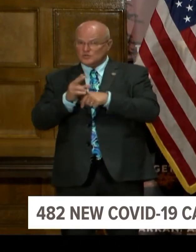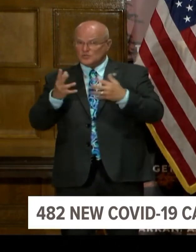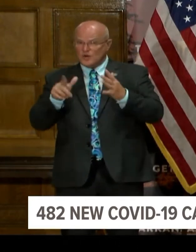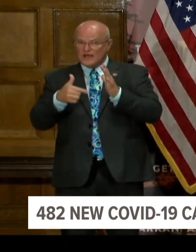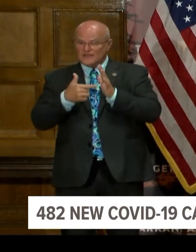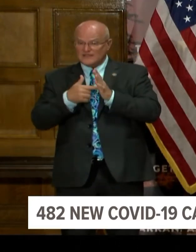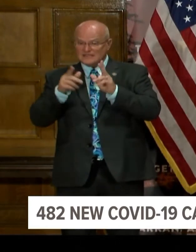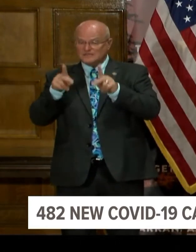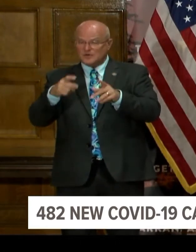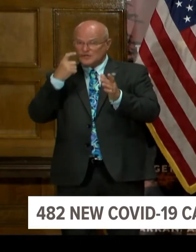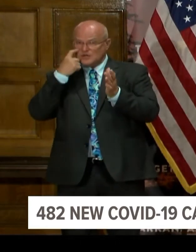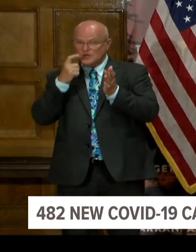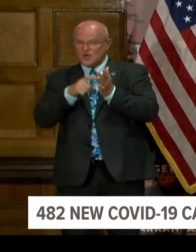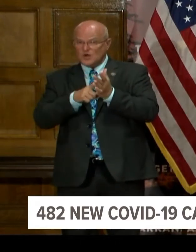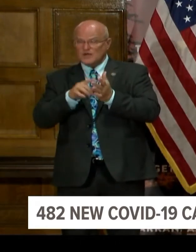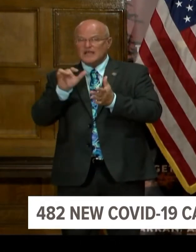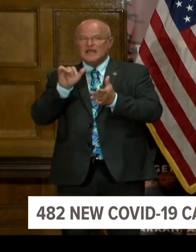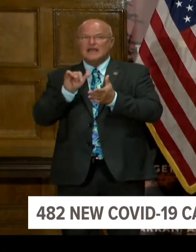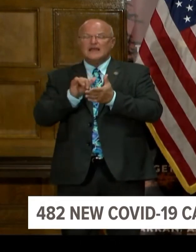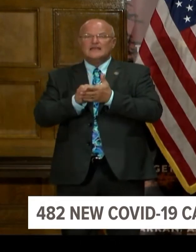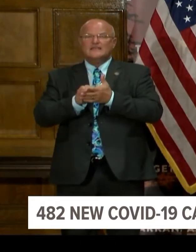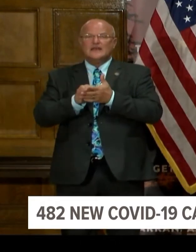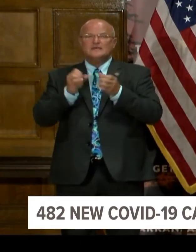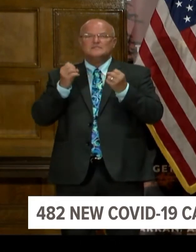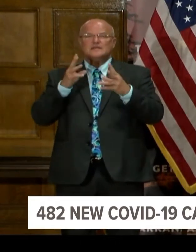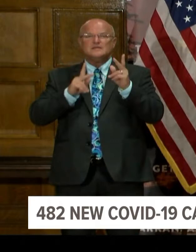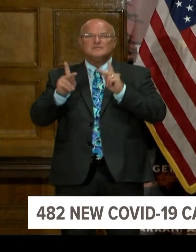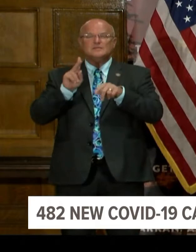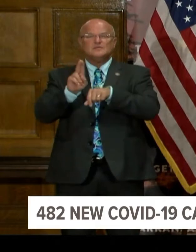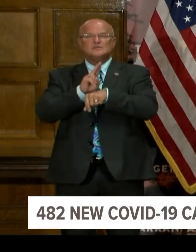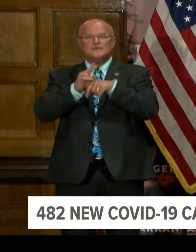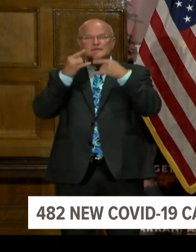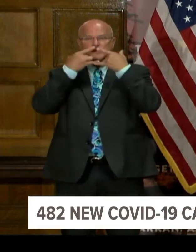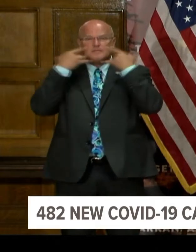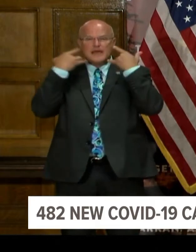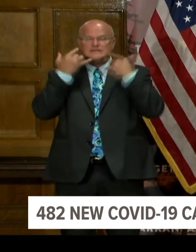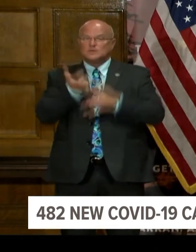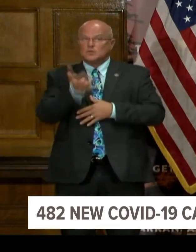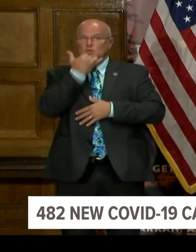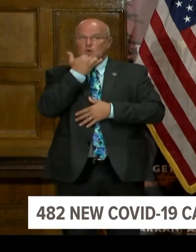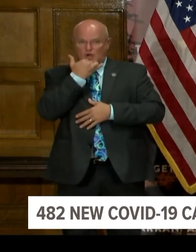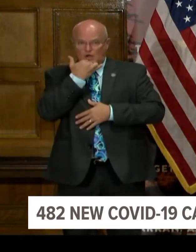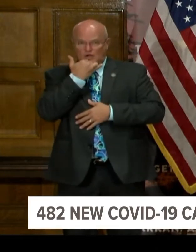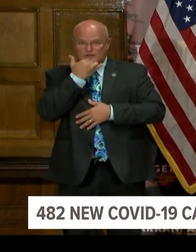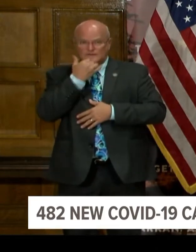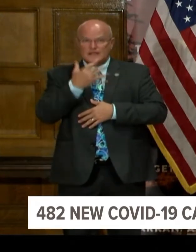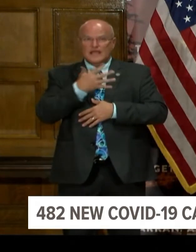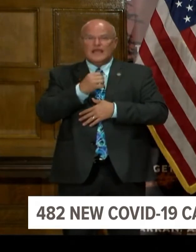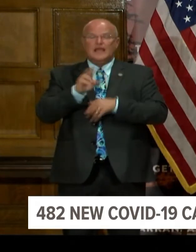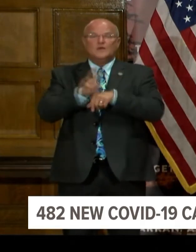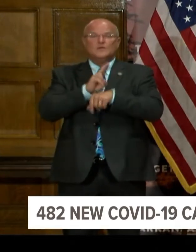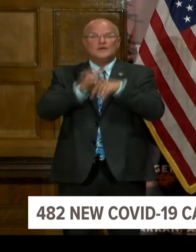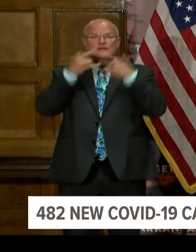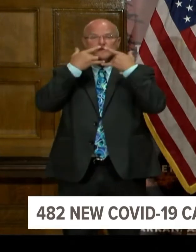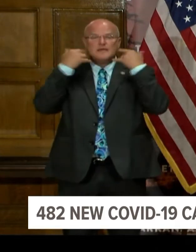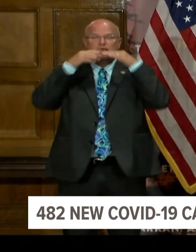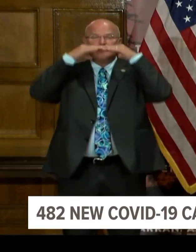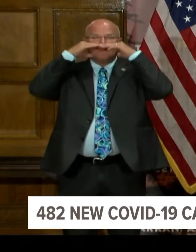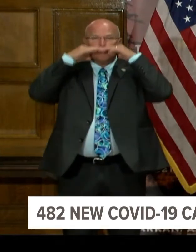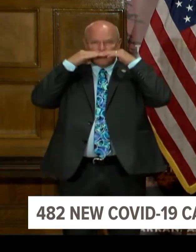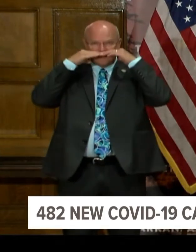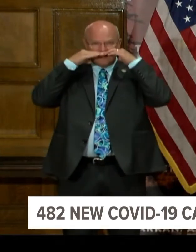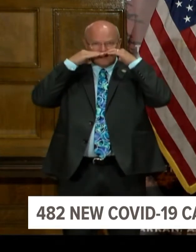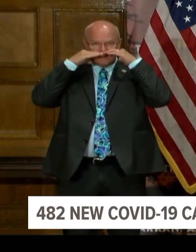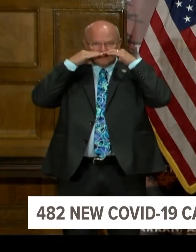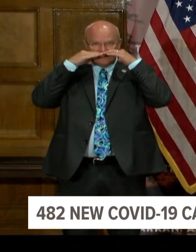this individual noted was that they were, a lot of persons were using the mask incorrectly and were wearing the mask below the